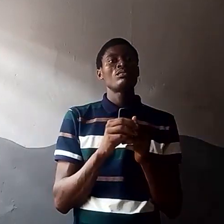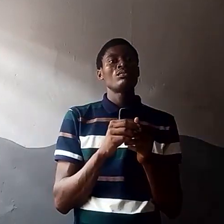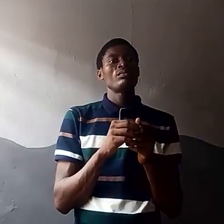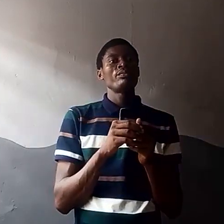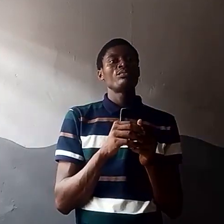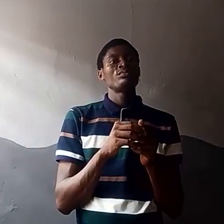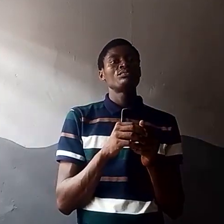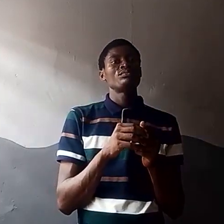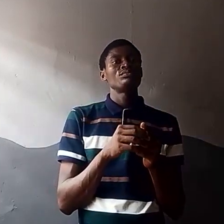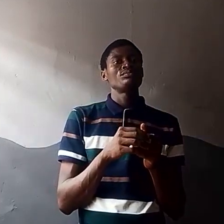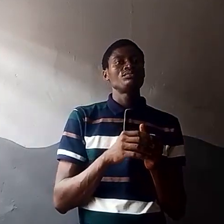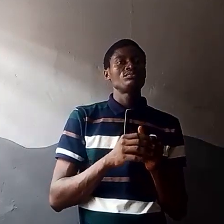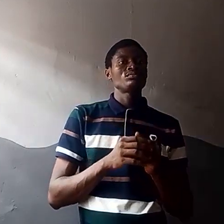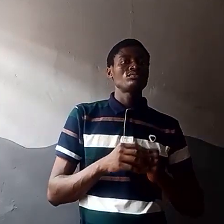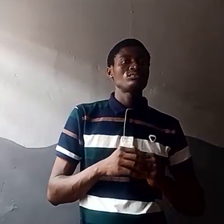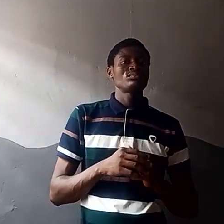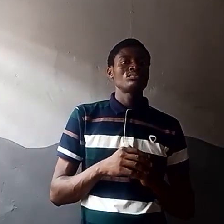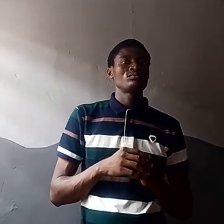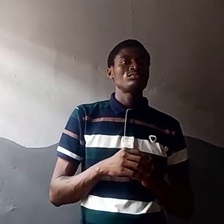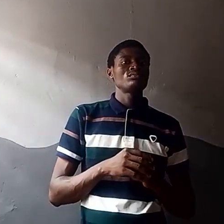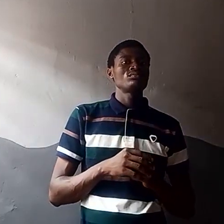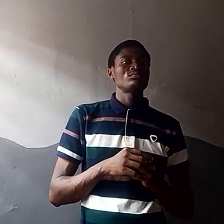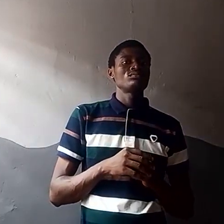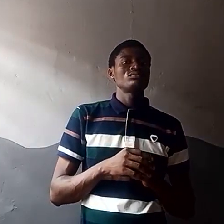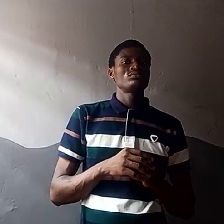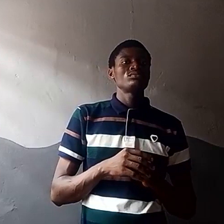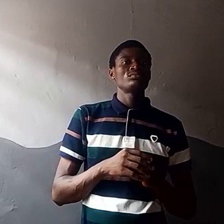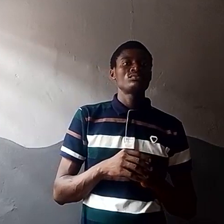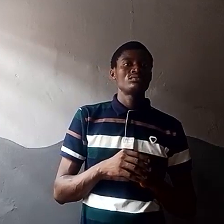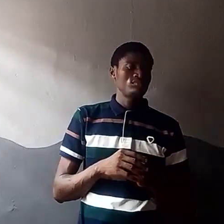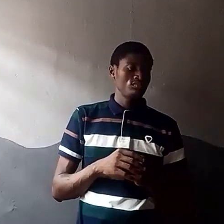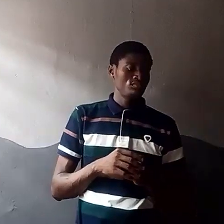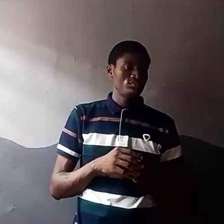any questions you have, drop them on the chat,